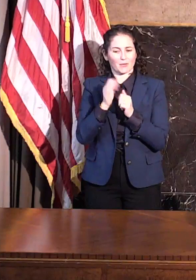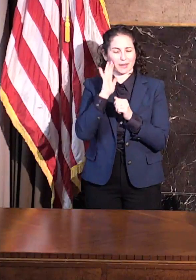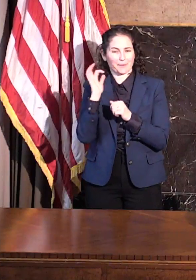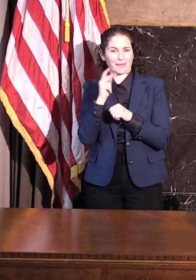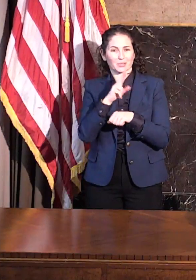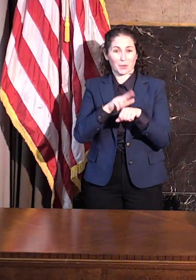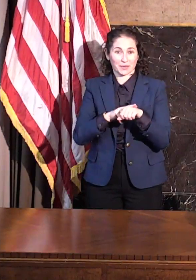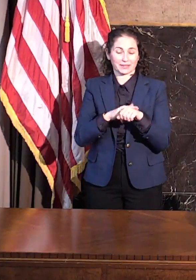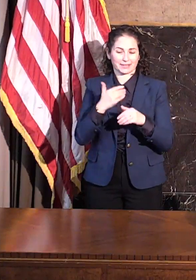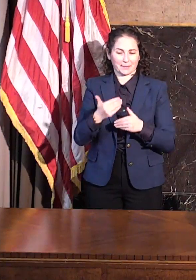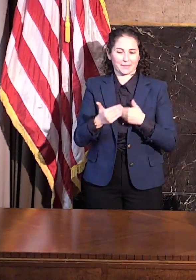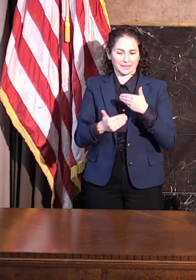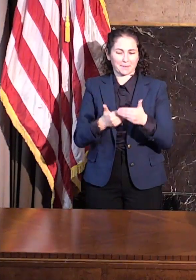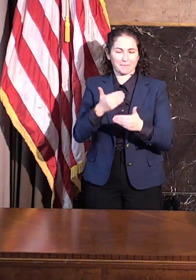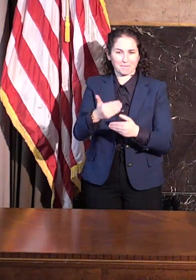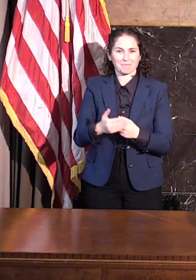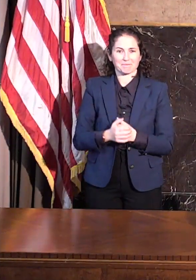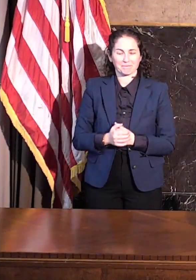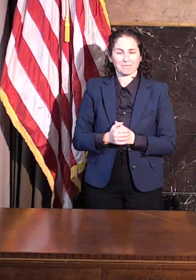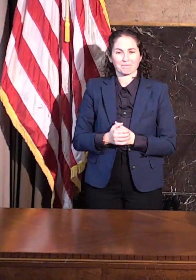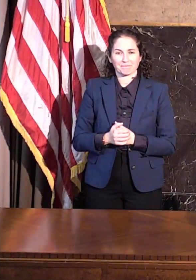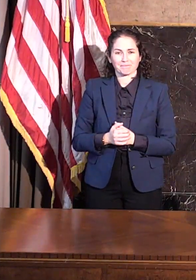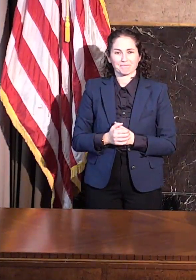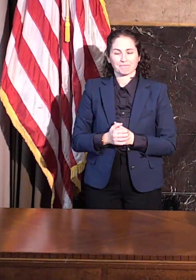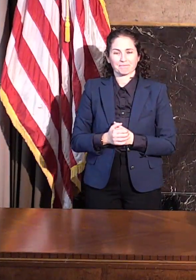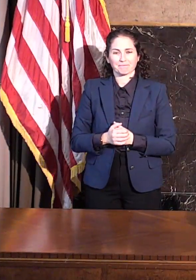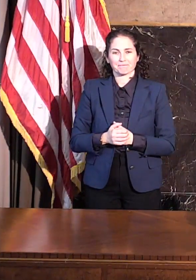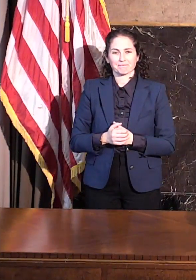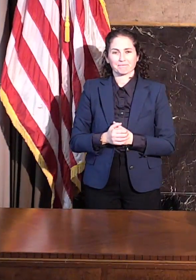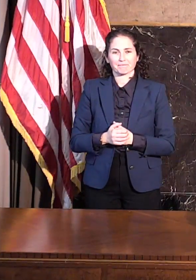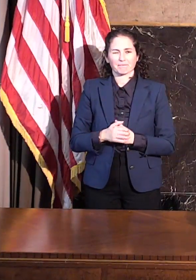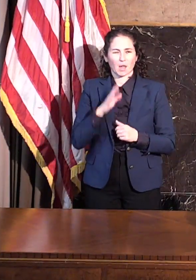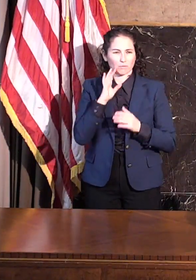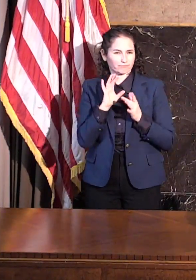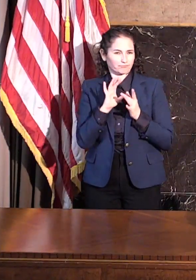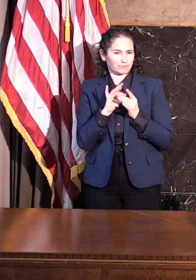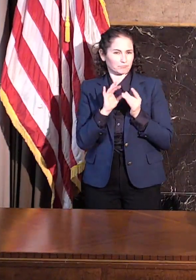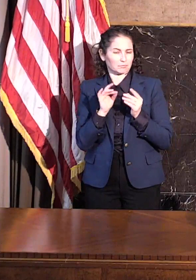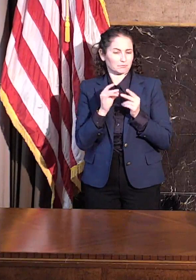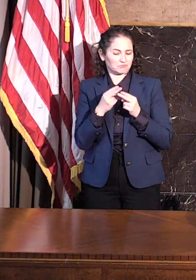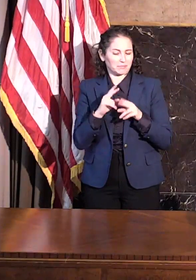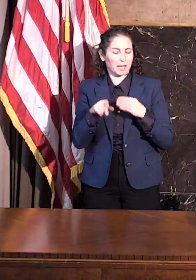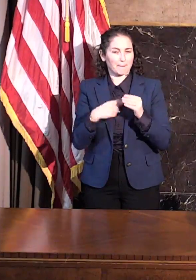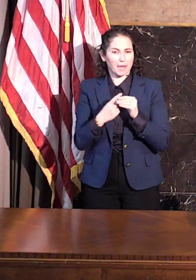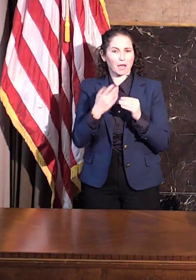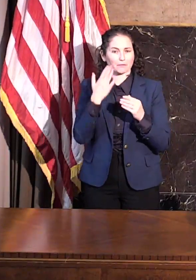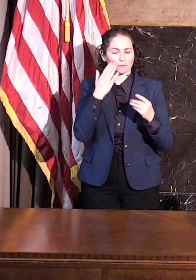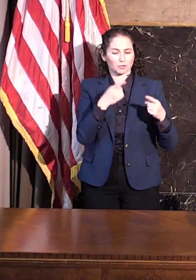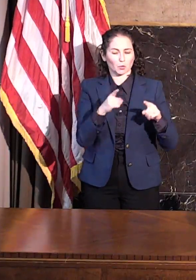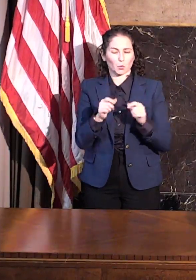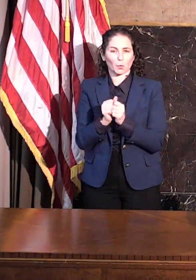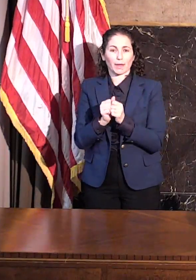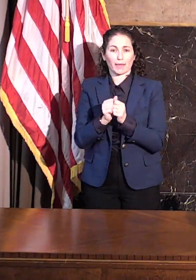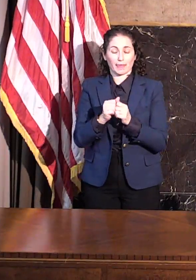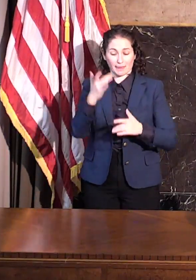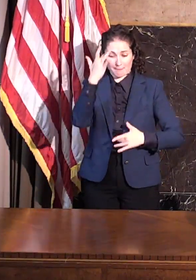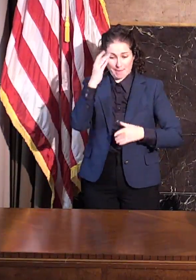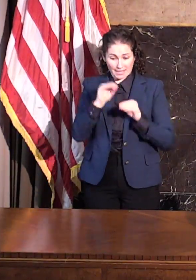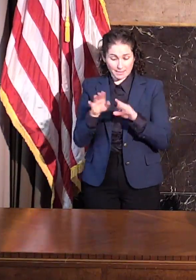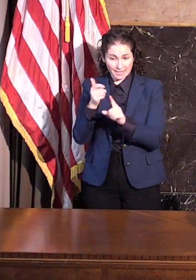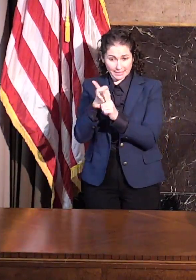more excited about this. I think it's going to be novel, it's going to be data-driven, it's going to be important, and I think it's going to be